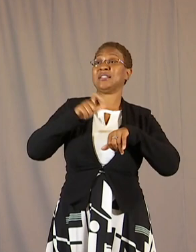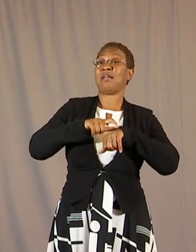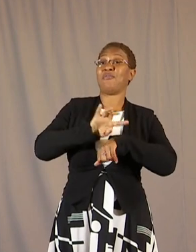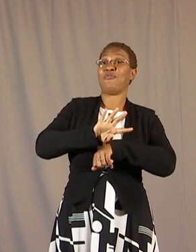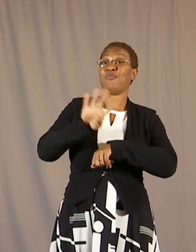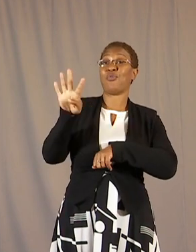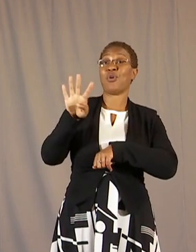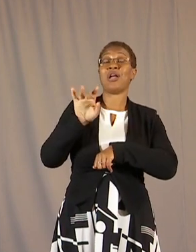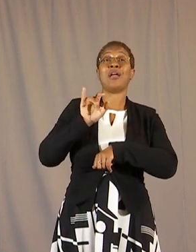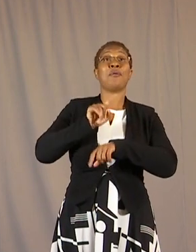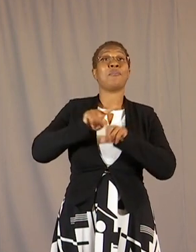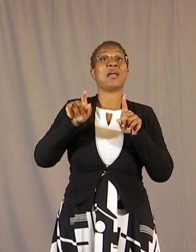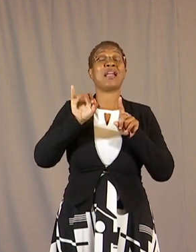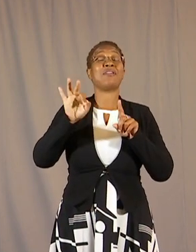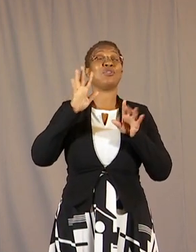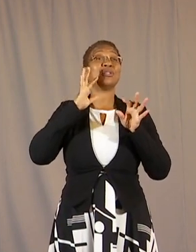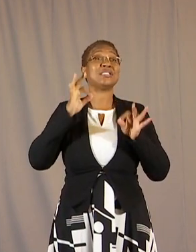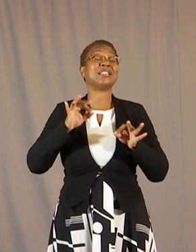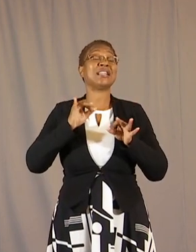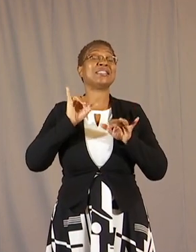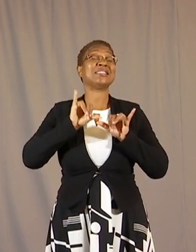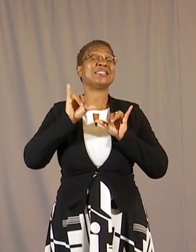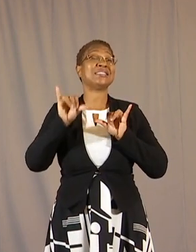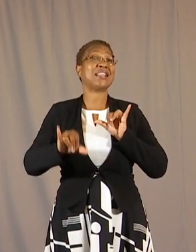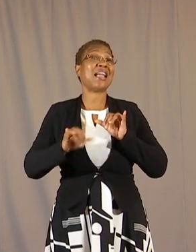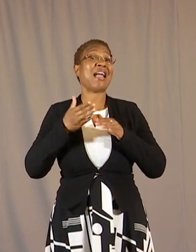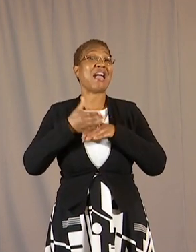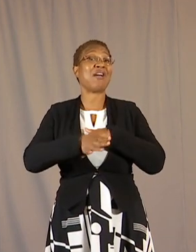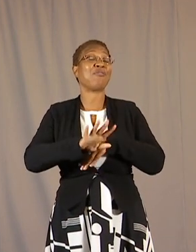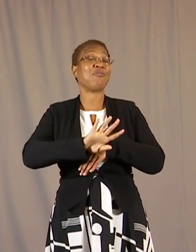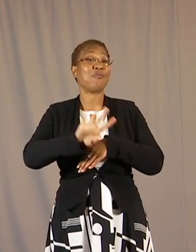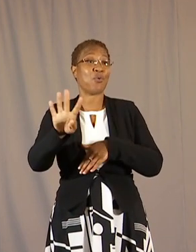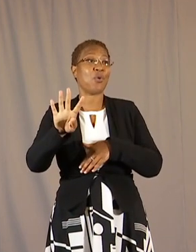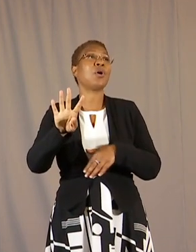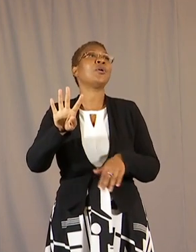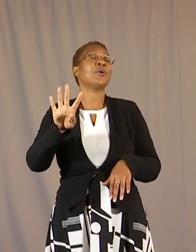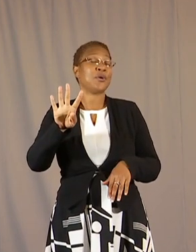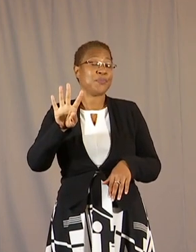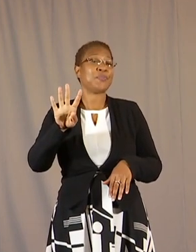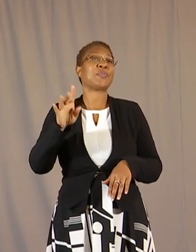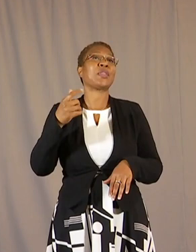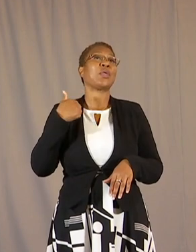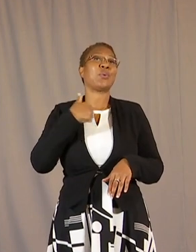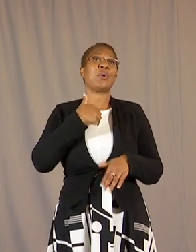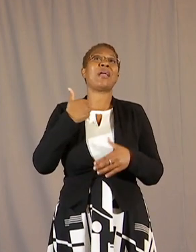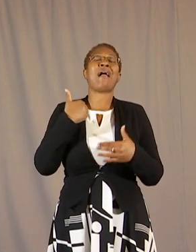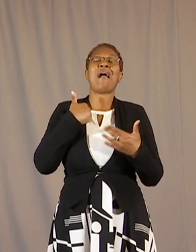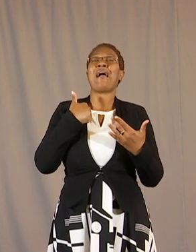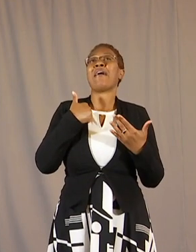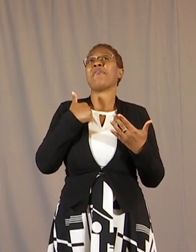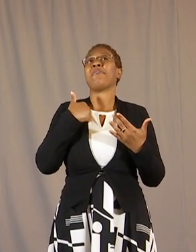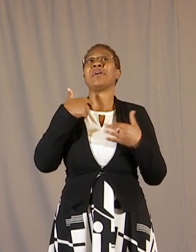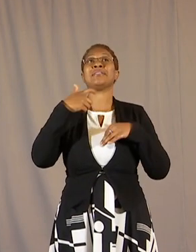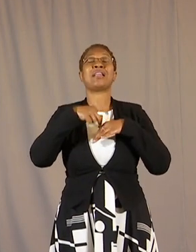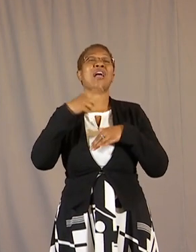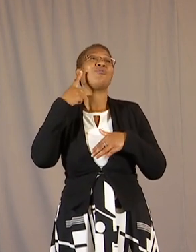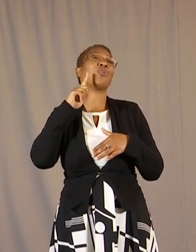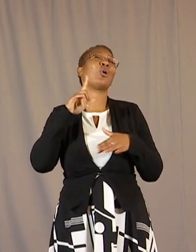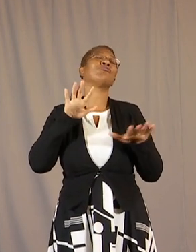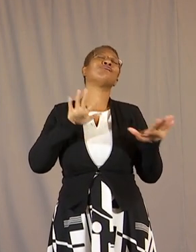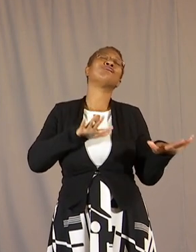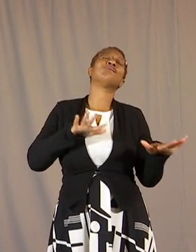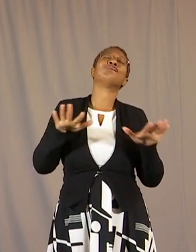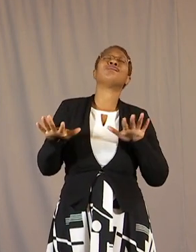to stay back with us after 4, we have a time for drinks and relaxation